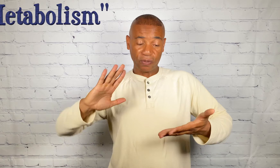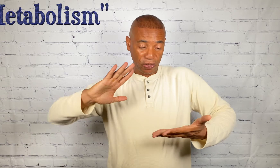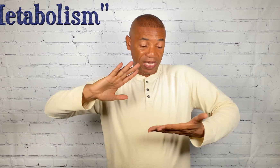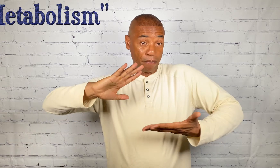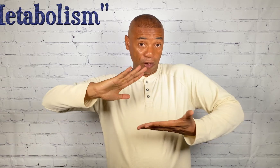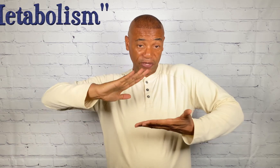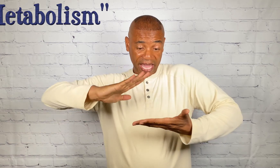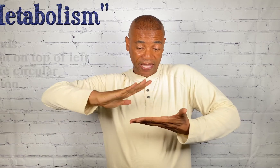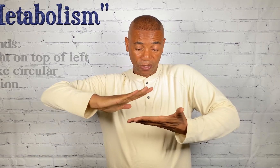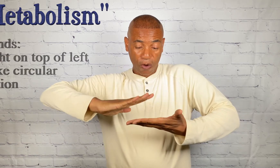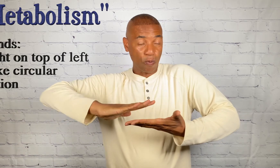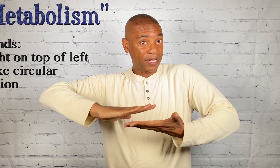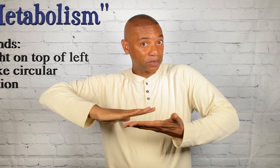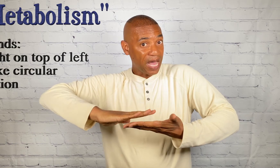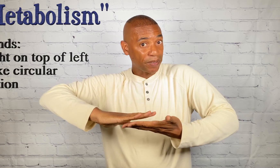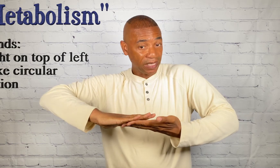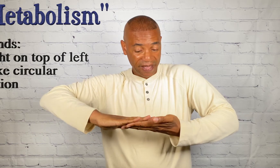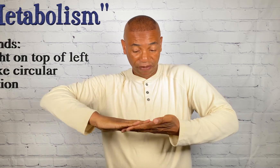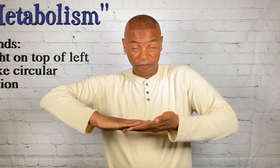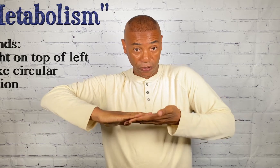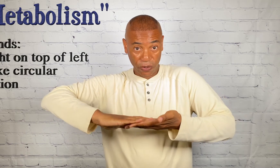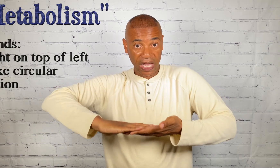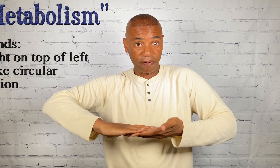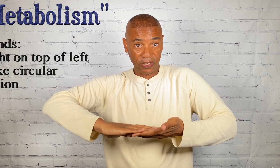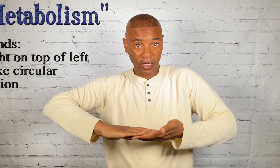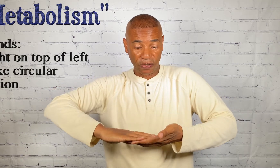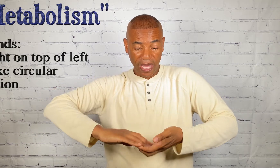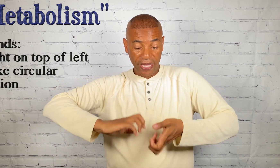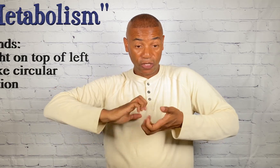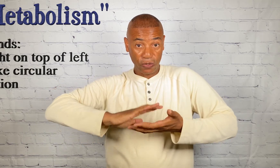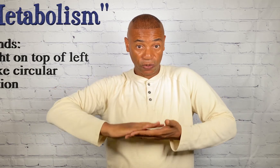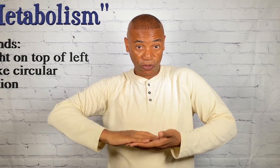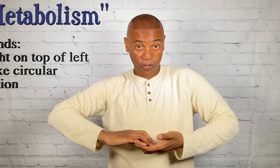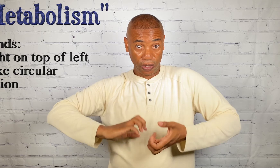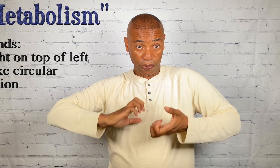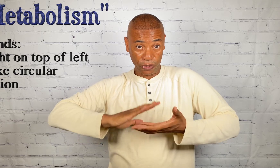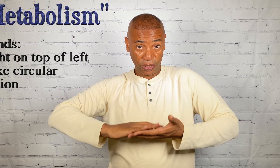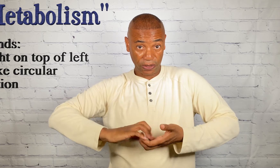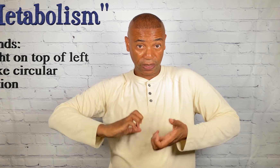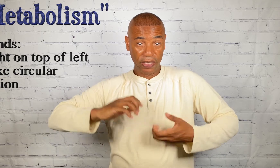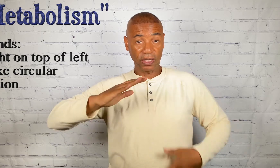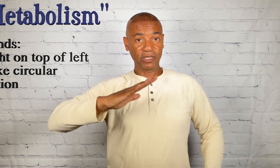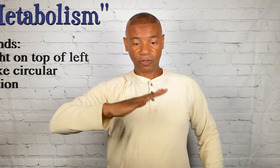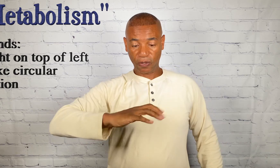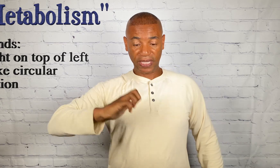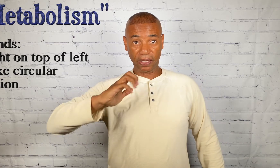is you take both hands right on top of the left, fingers on top of each other, and then you do circular motions. So let me show you what that looks